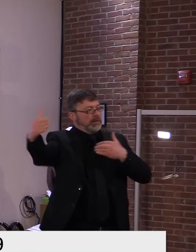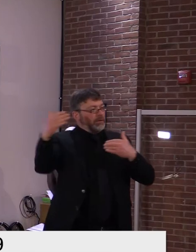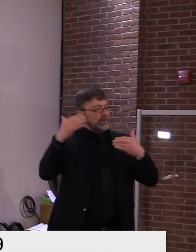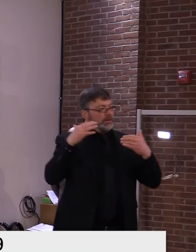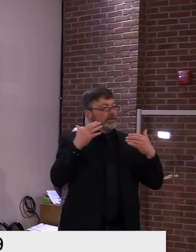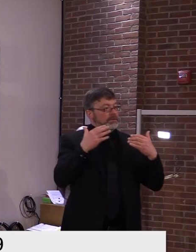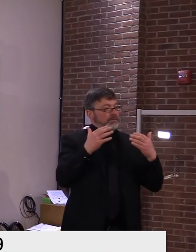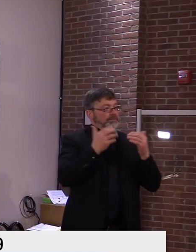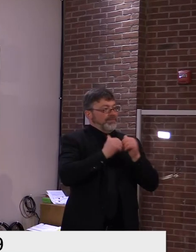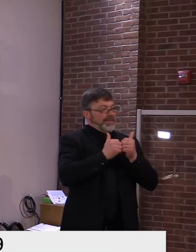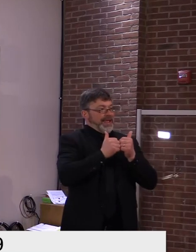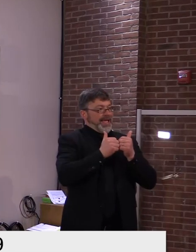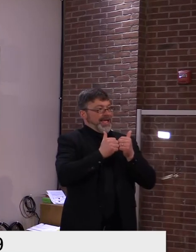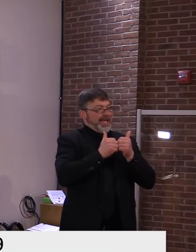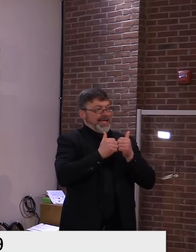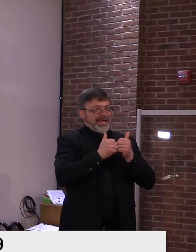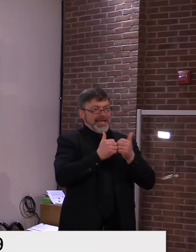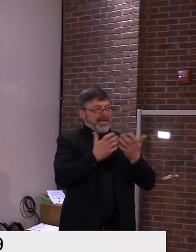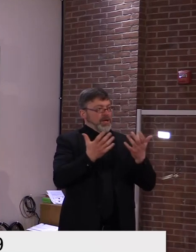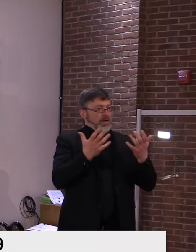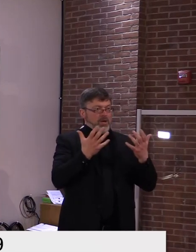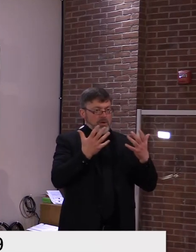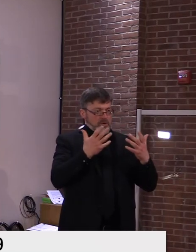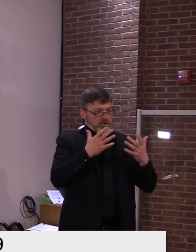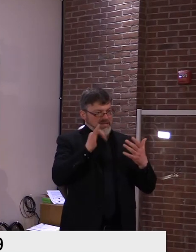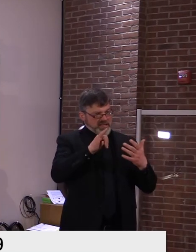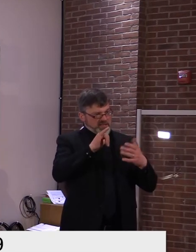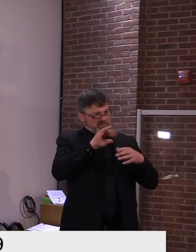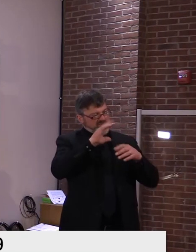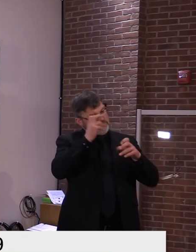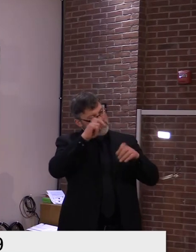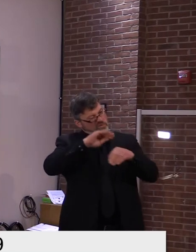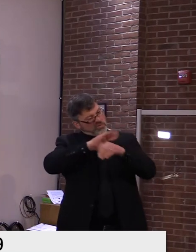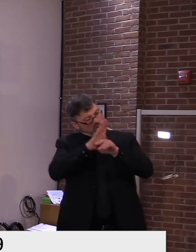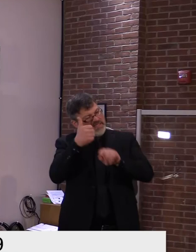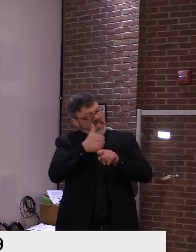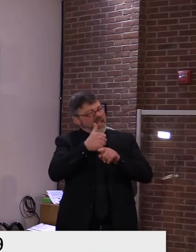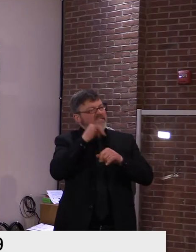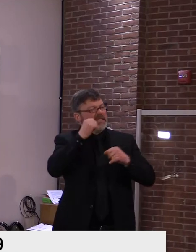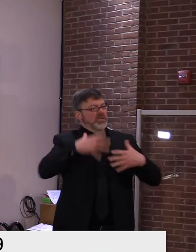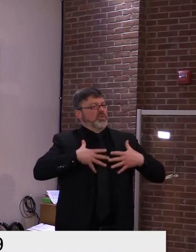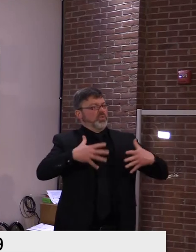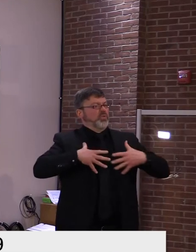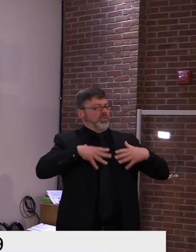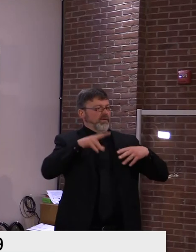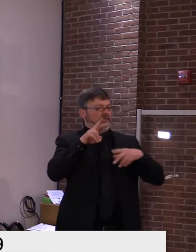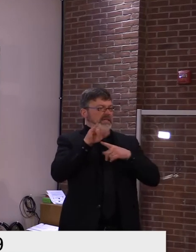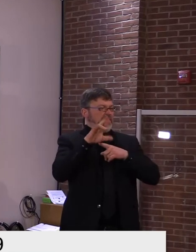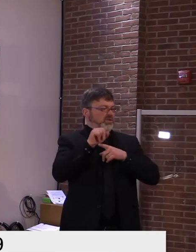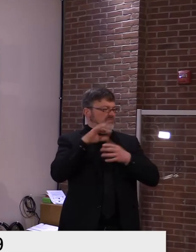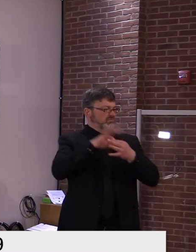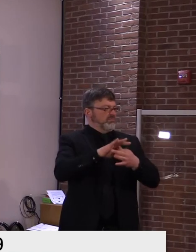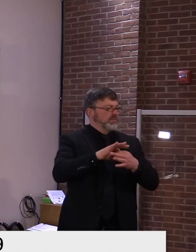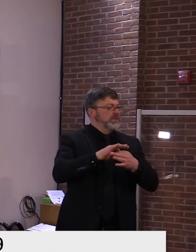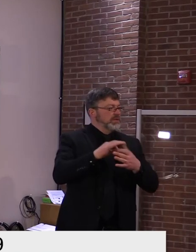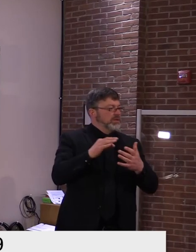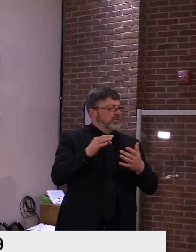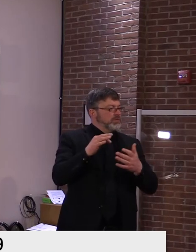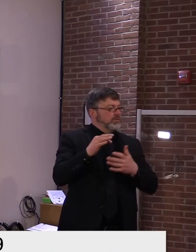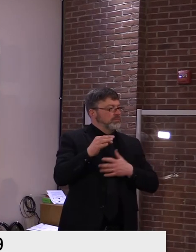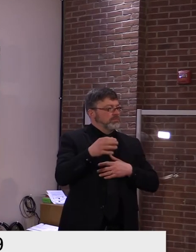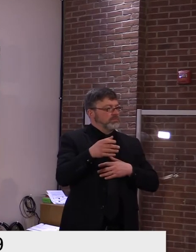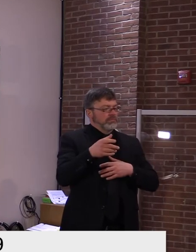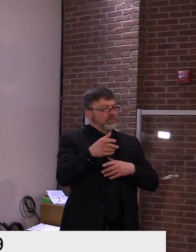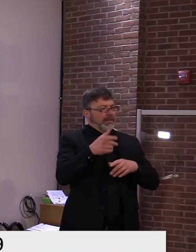respiratory viruses that have a vaccine made against them, won't be able to survive in people's nose, and we won't show much in the way